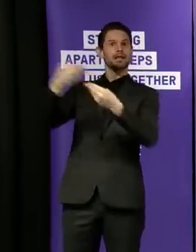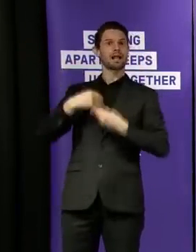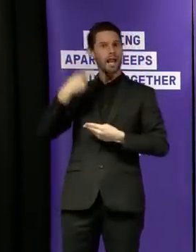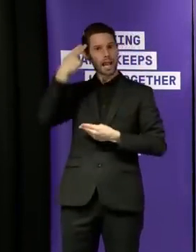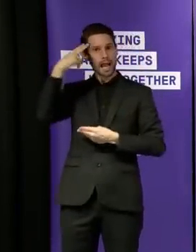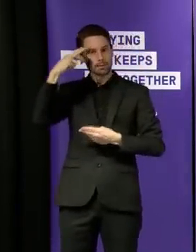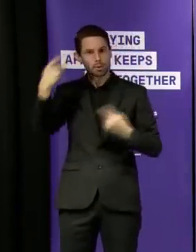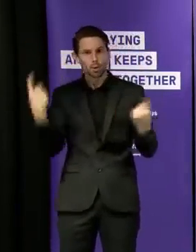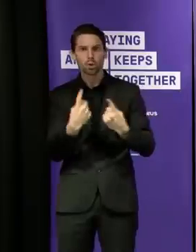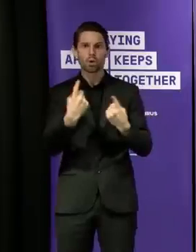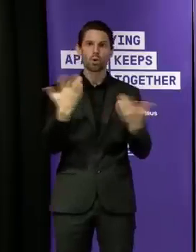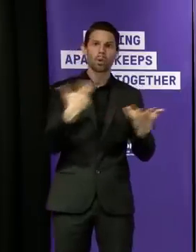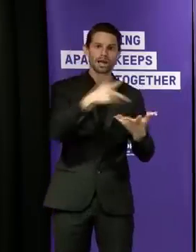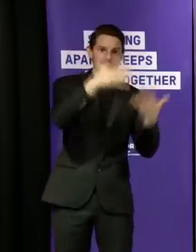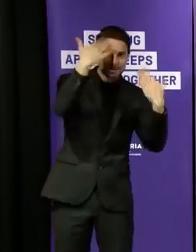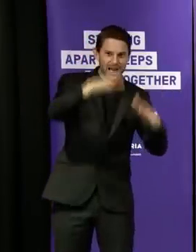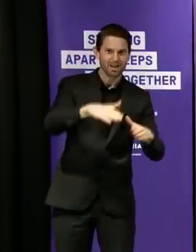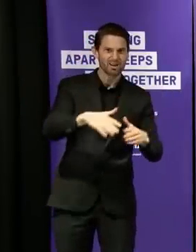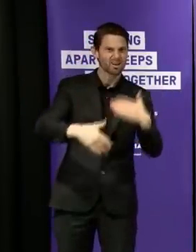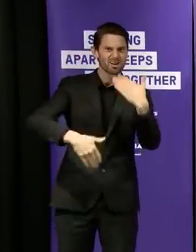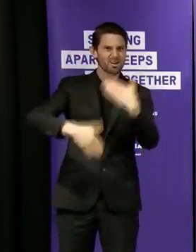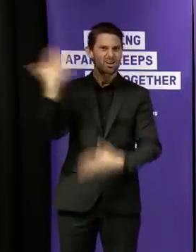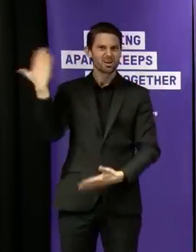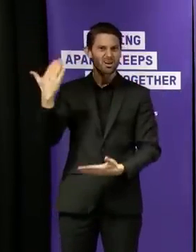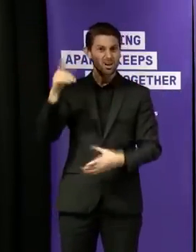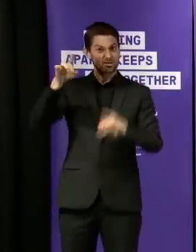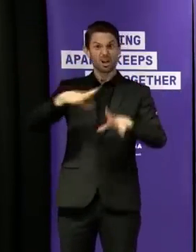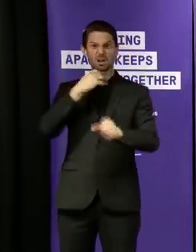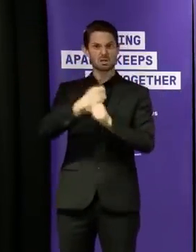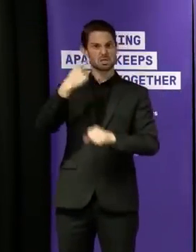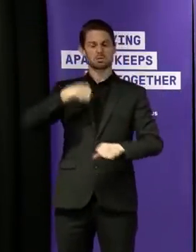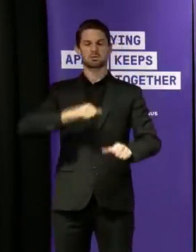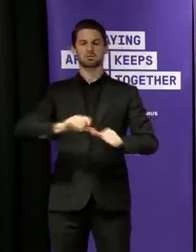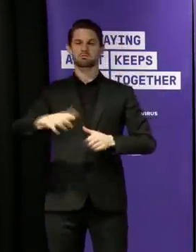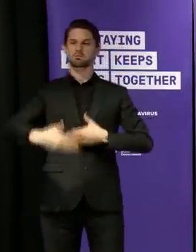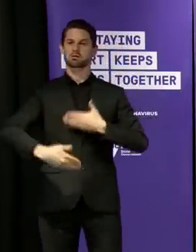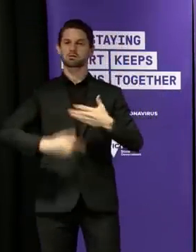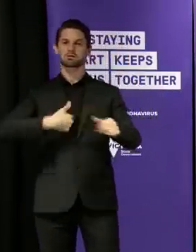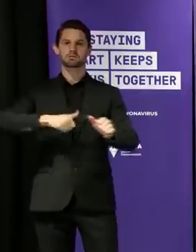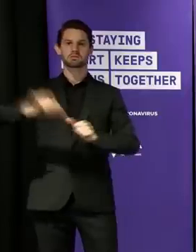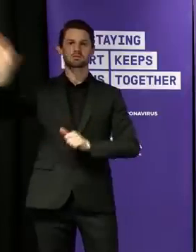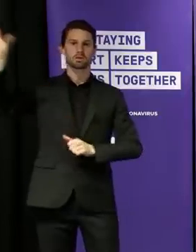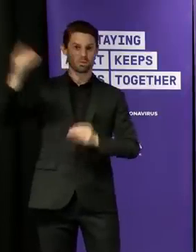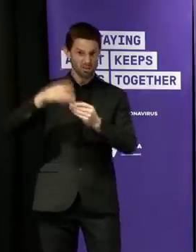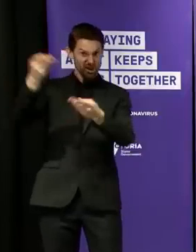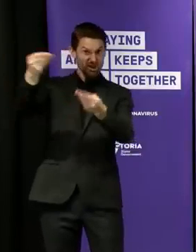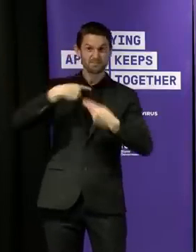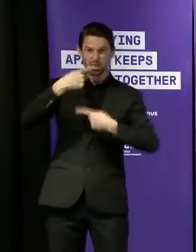We're having to find these people. We get a phone number, and we get this